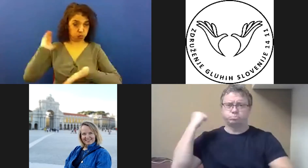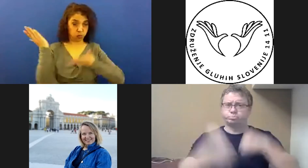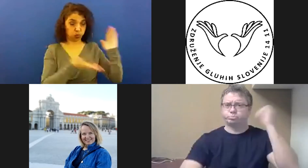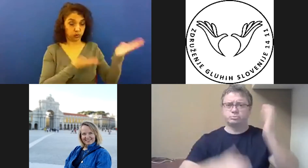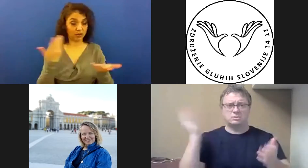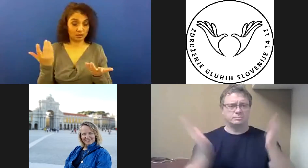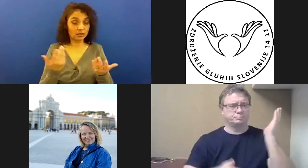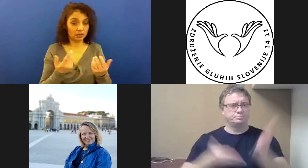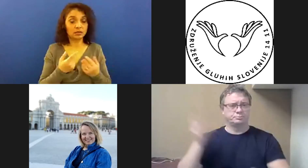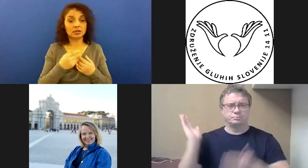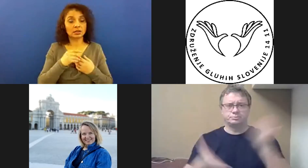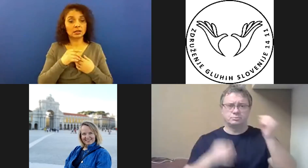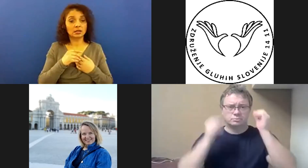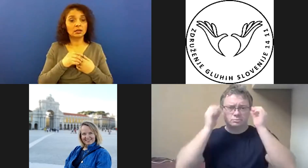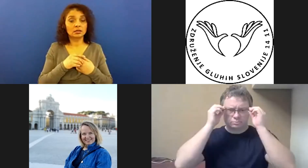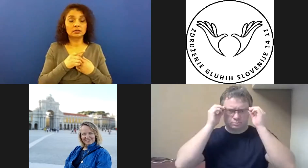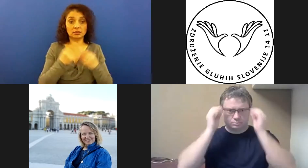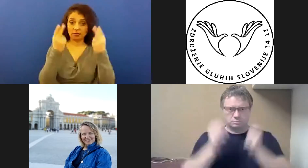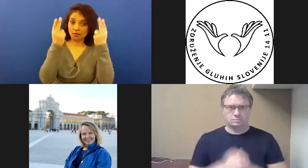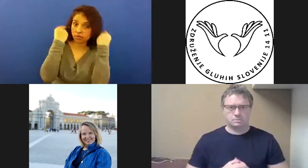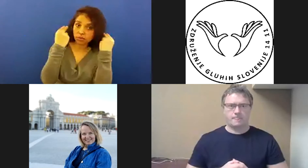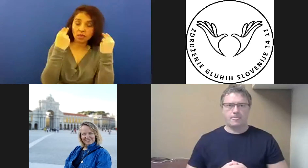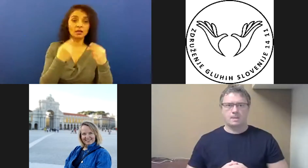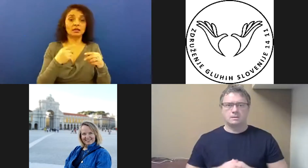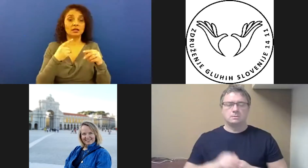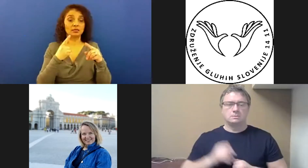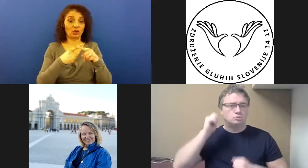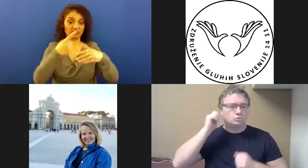he will physically abuse the woman, terribly.